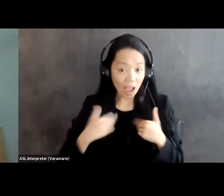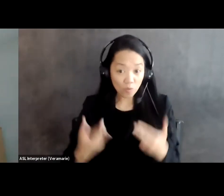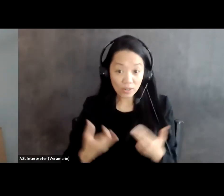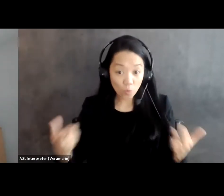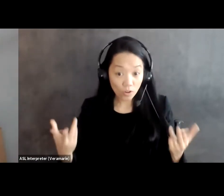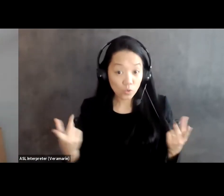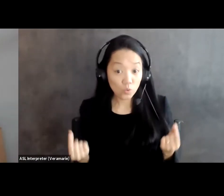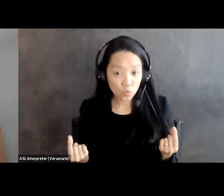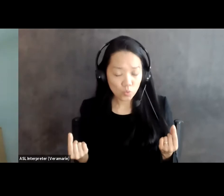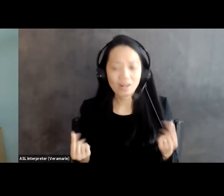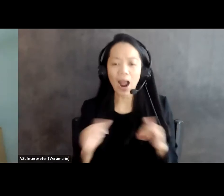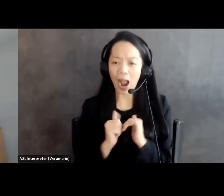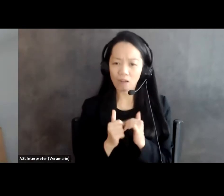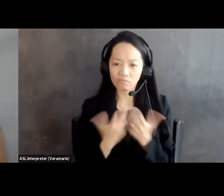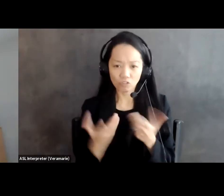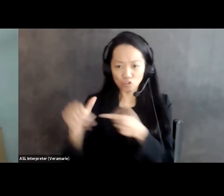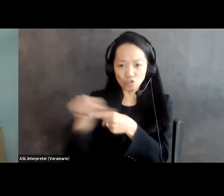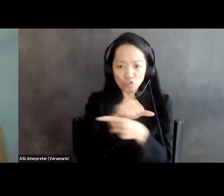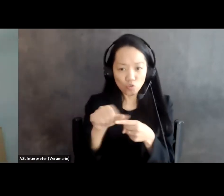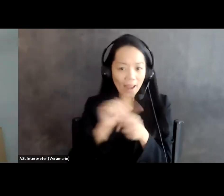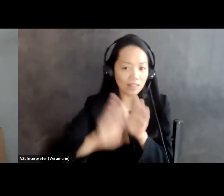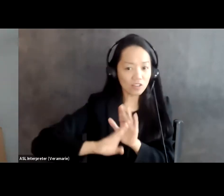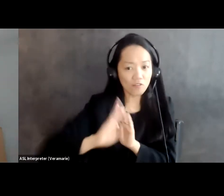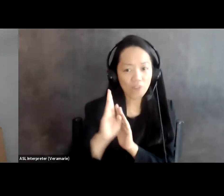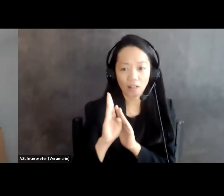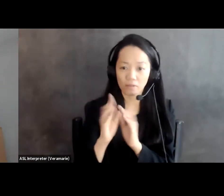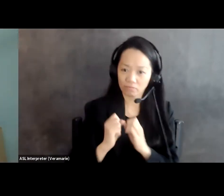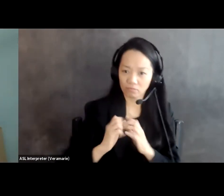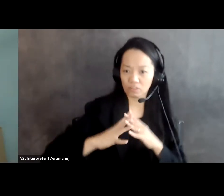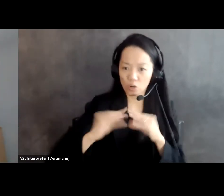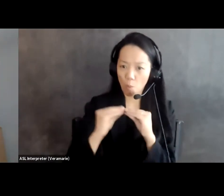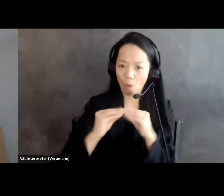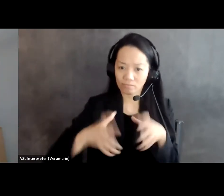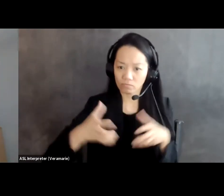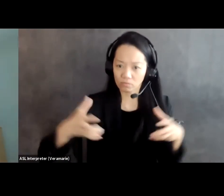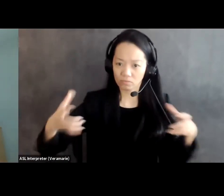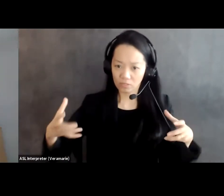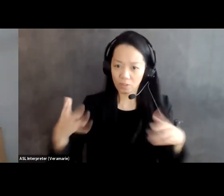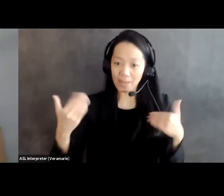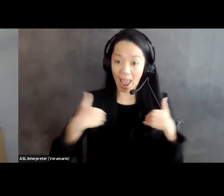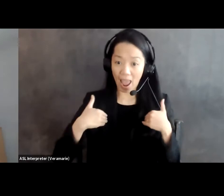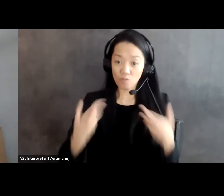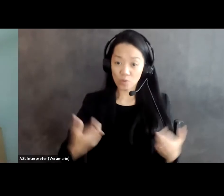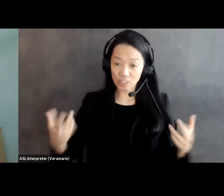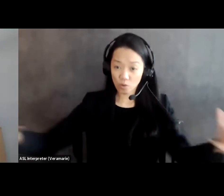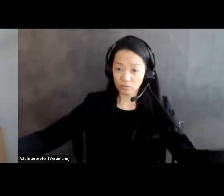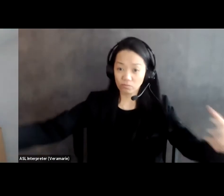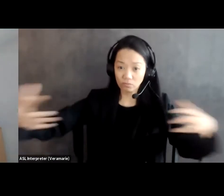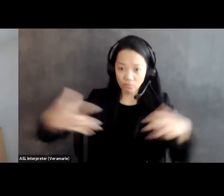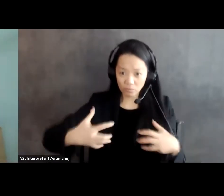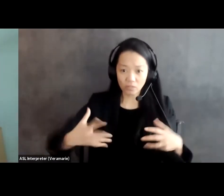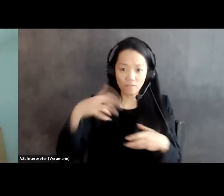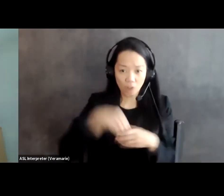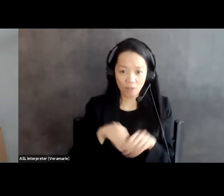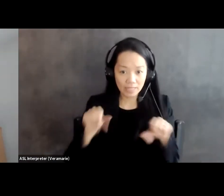resources, what can we do to train, develop, and build that community capacity? Another area that we're focused